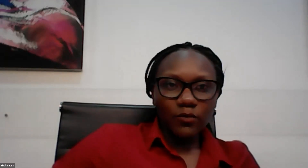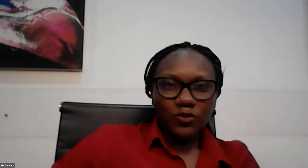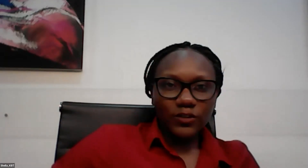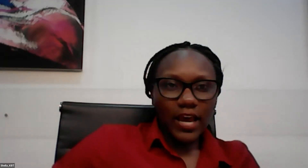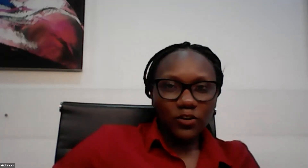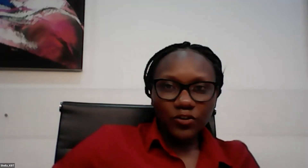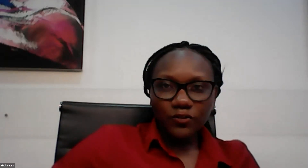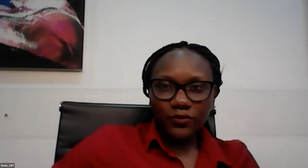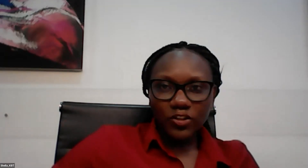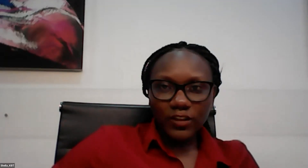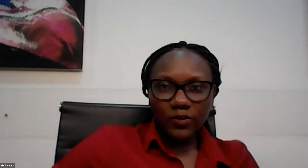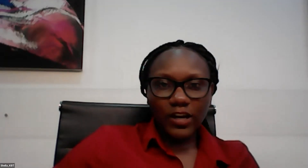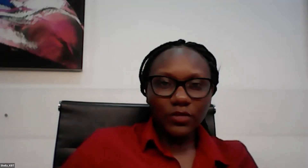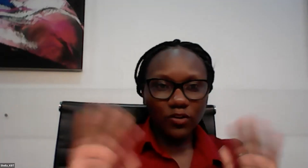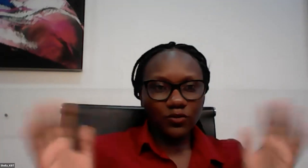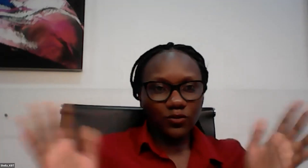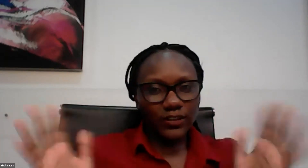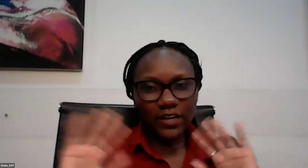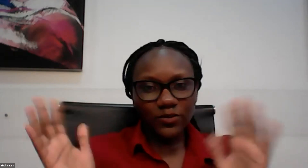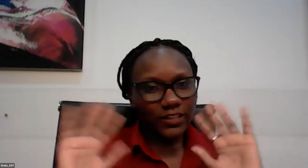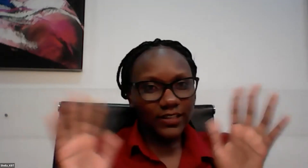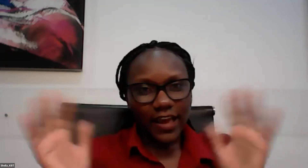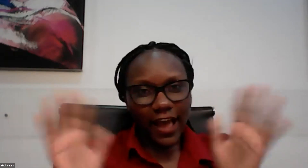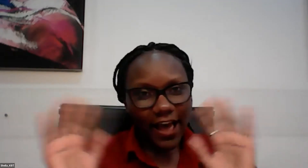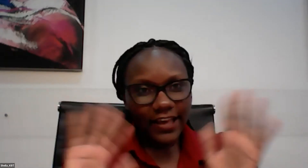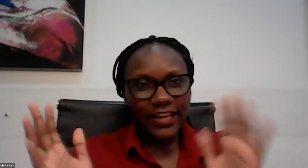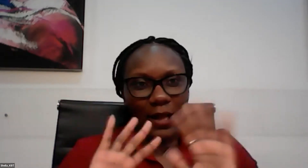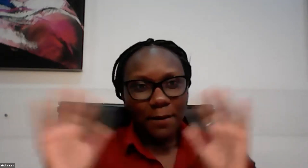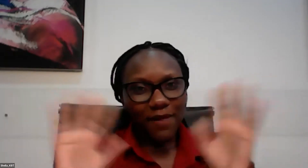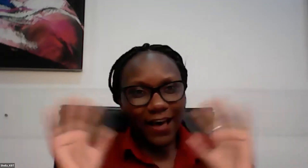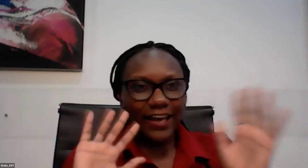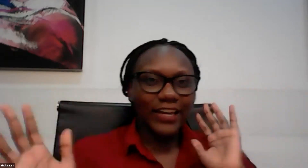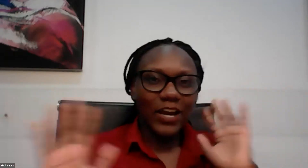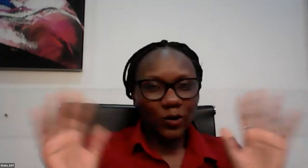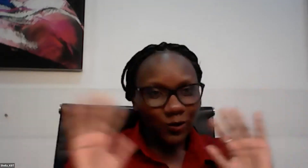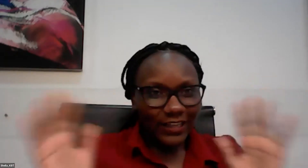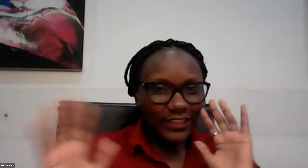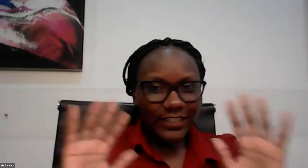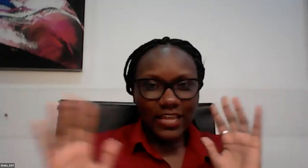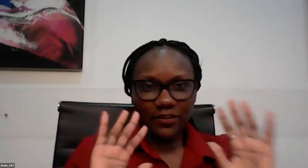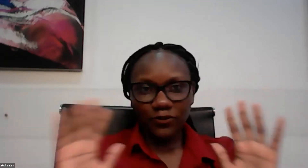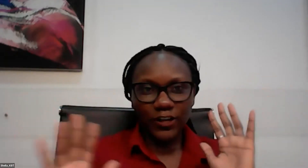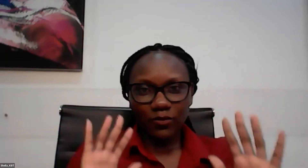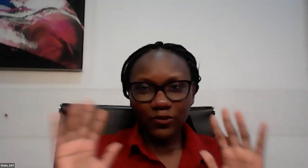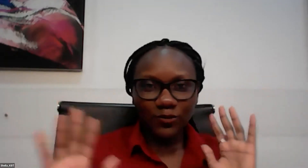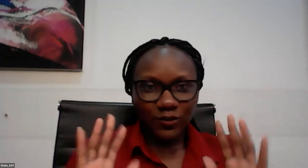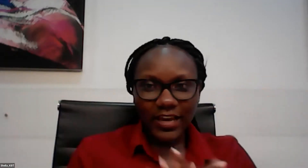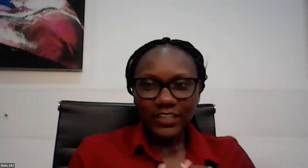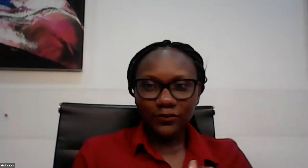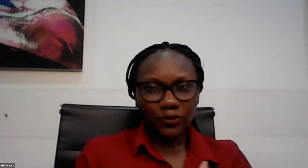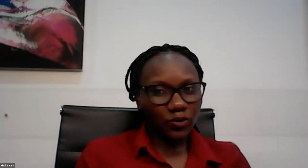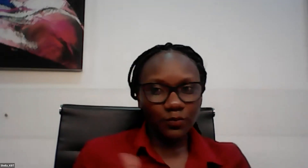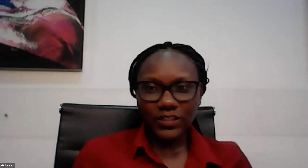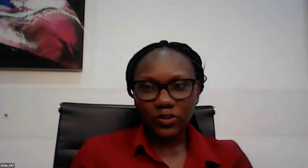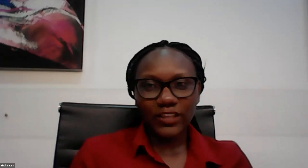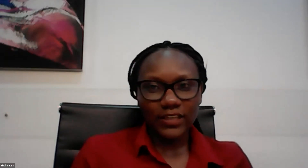if you're able to turn on your video, then you can be able to do that. Just say hi, bye. Look at each other if you're able to do that.